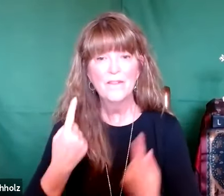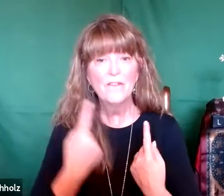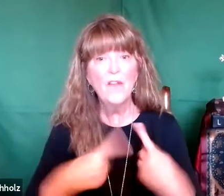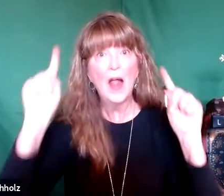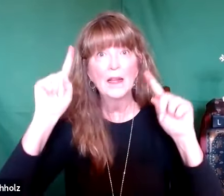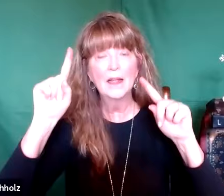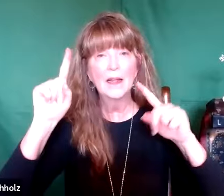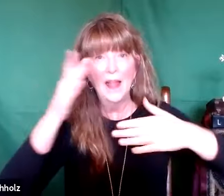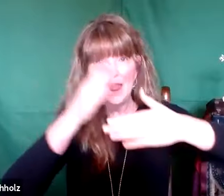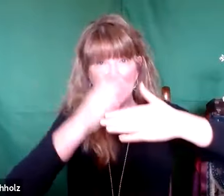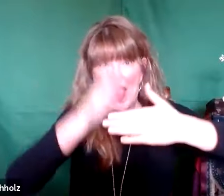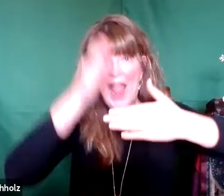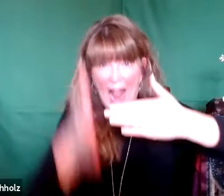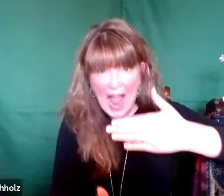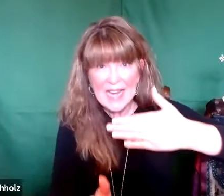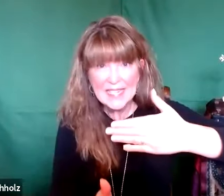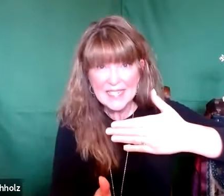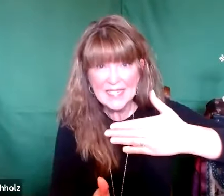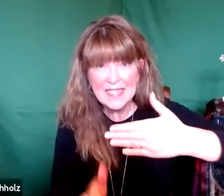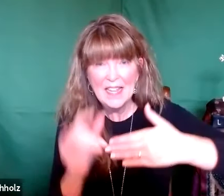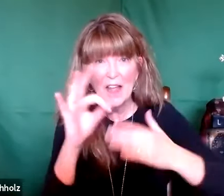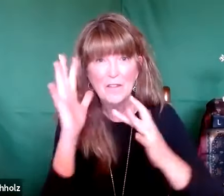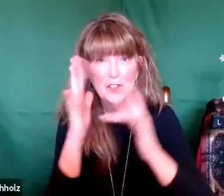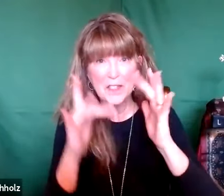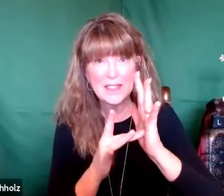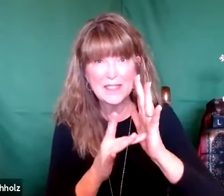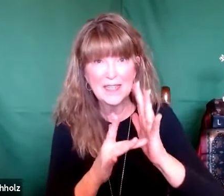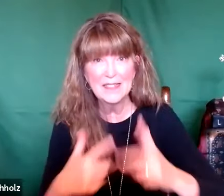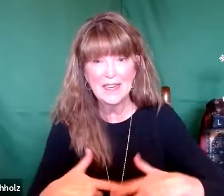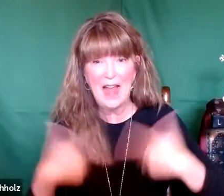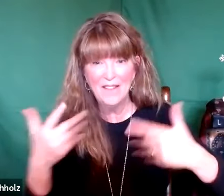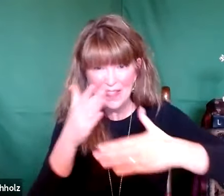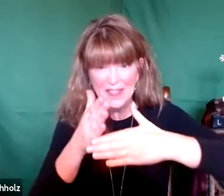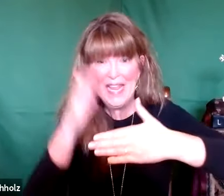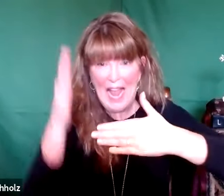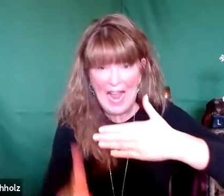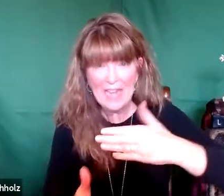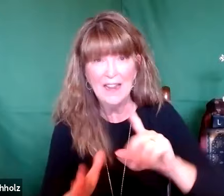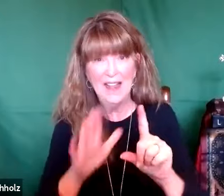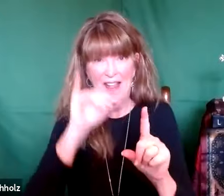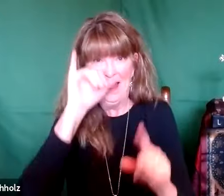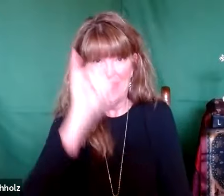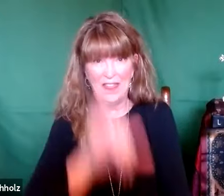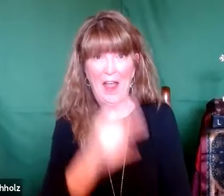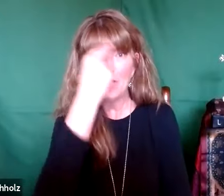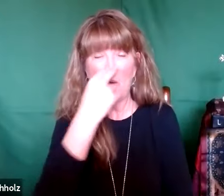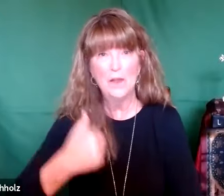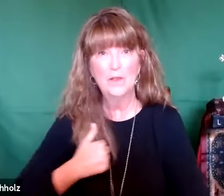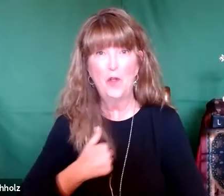Just like the Roman centurion, who finally, at the end of this passage, when Jesus's life had come to